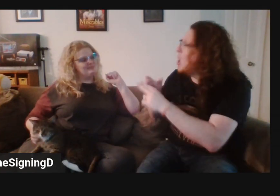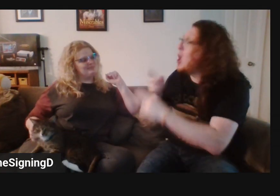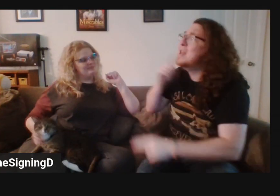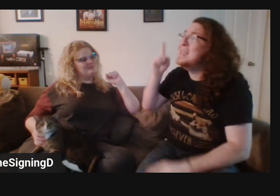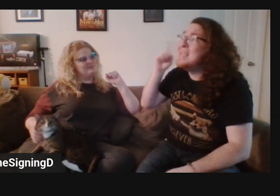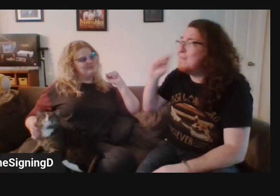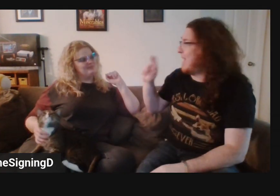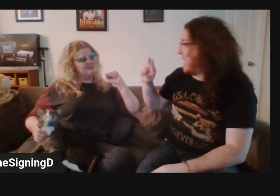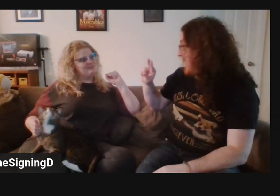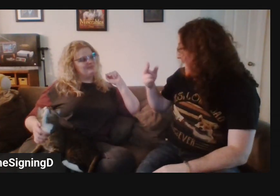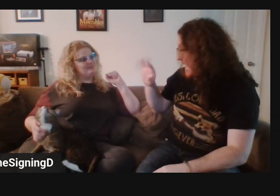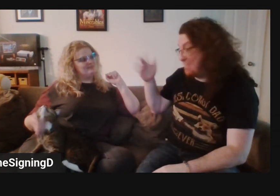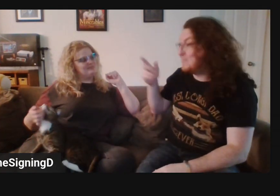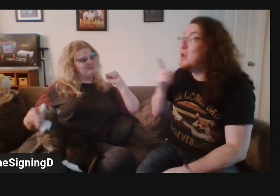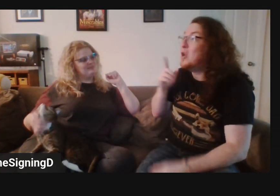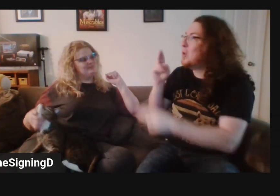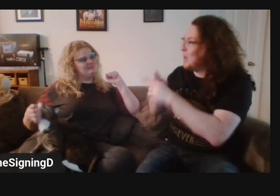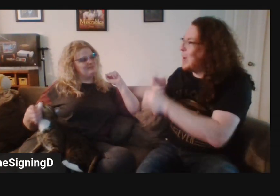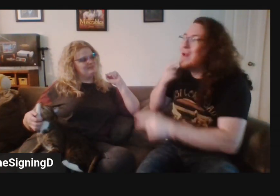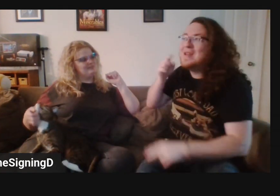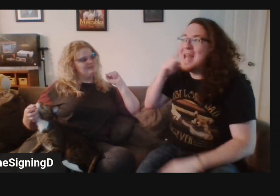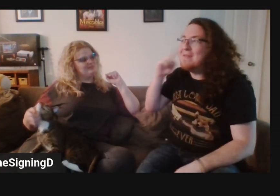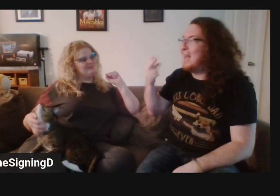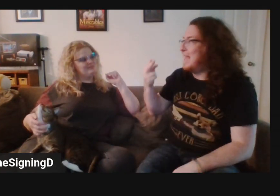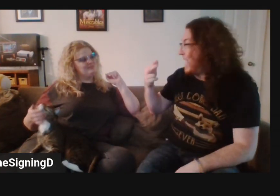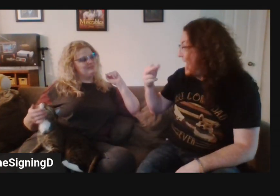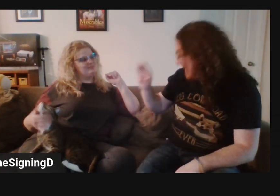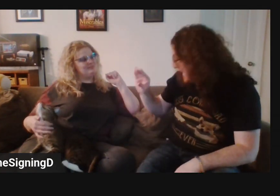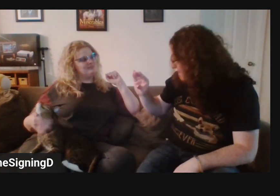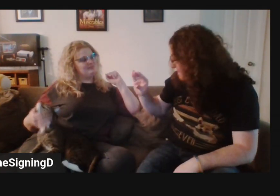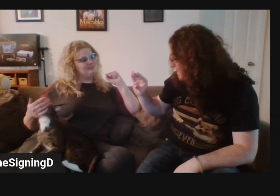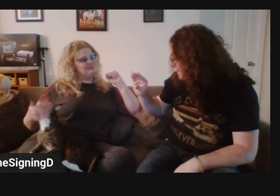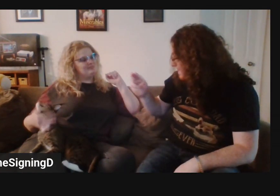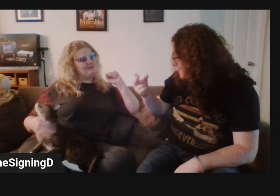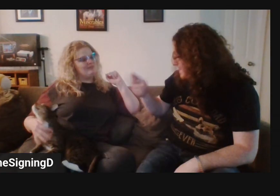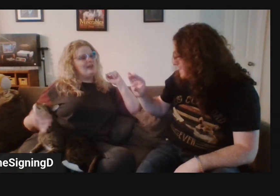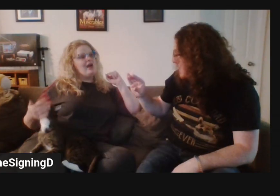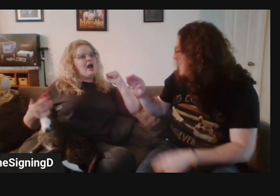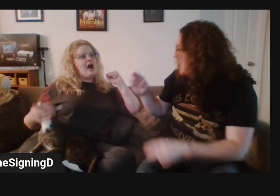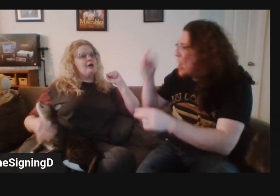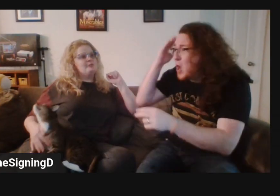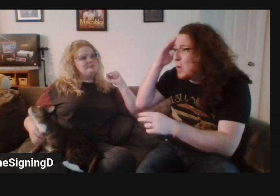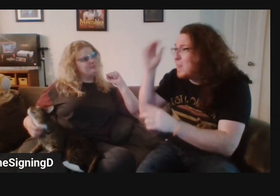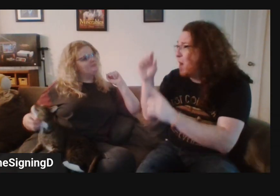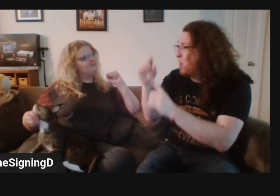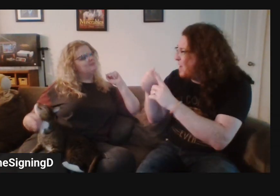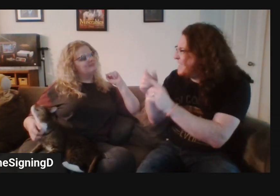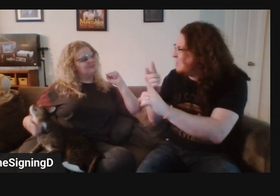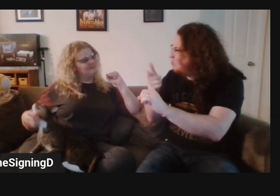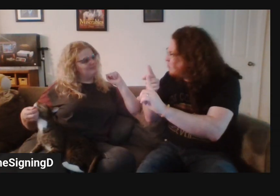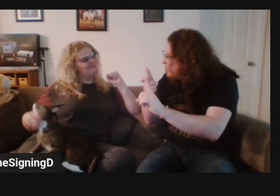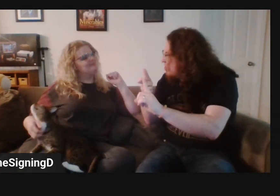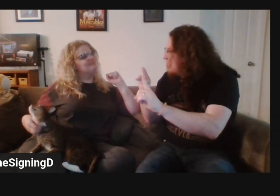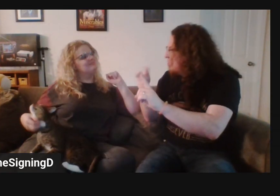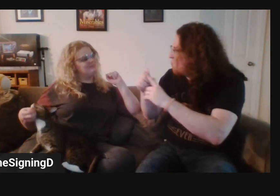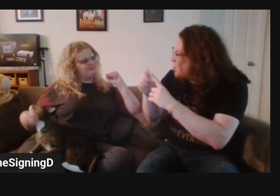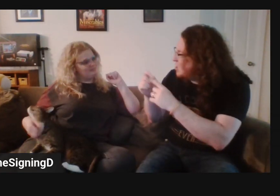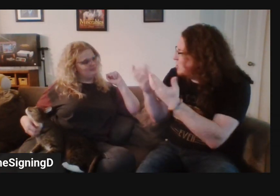Please kind of illuminate that for us, because I know the word handicap is it's a trigger word, right? Like,